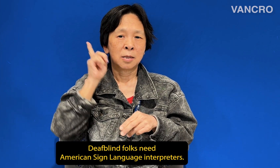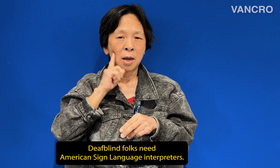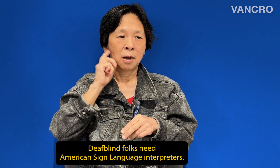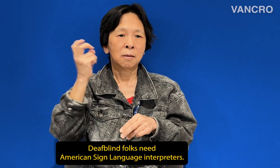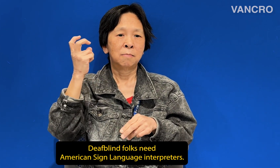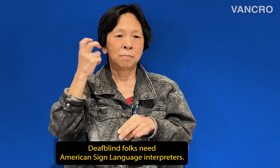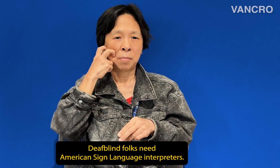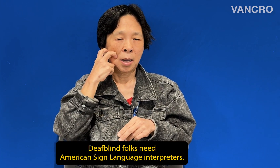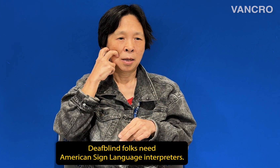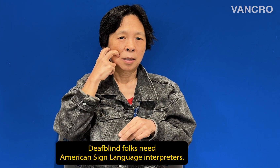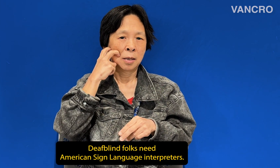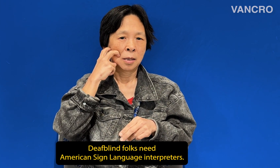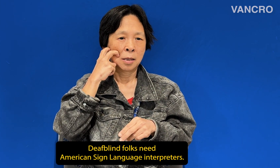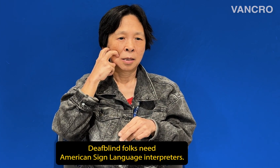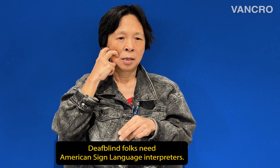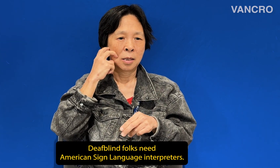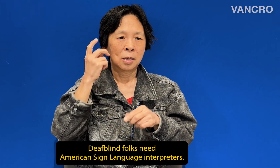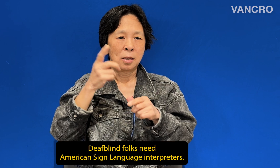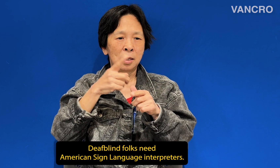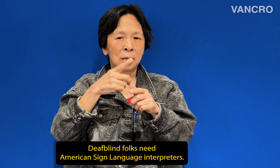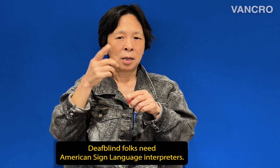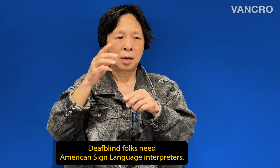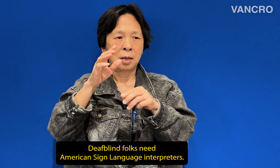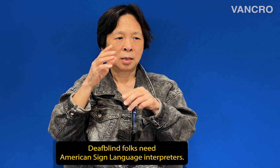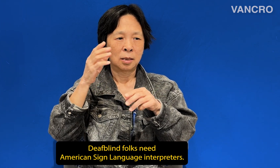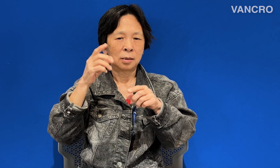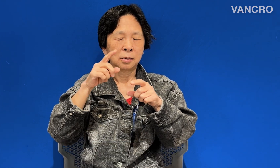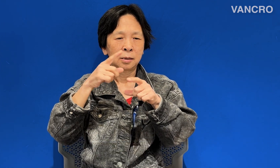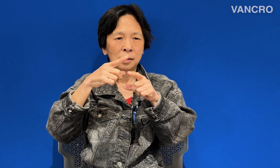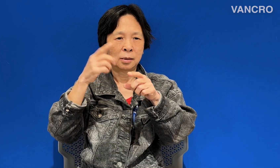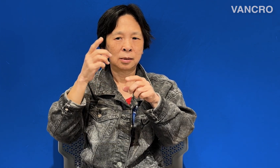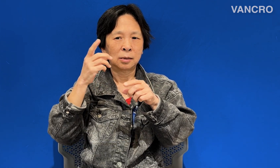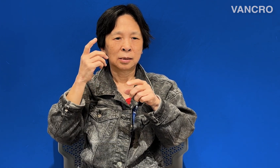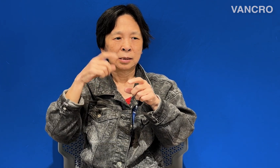Deaf-blind folks need American Sign Language interpreters